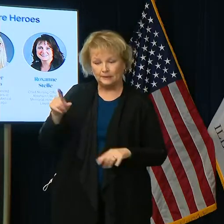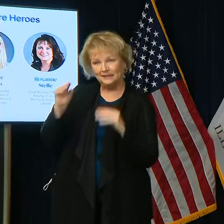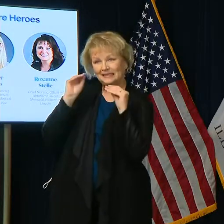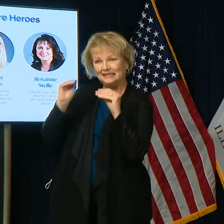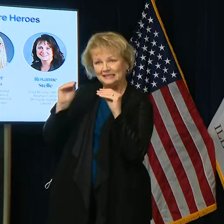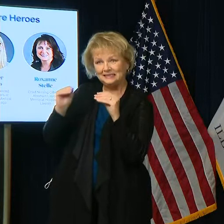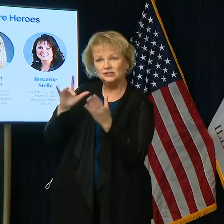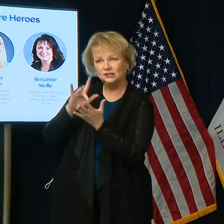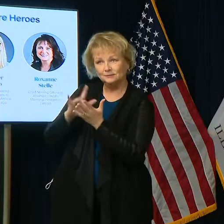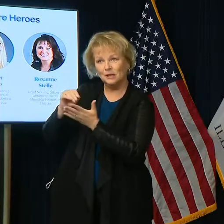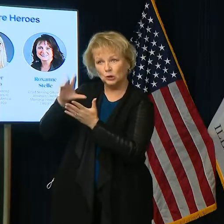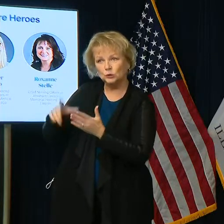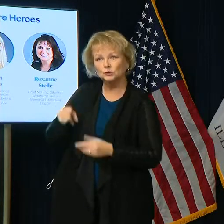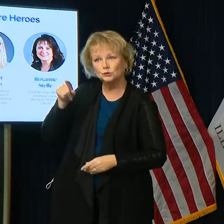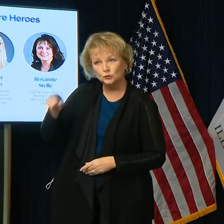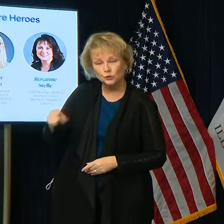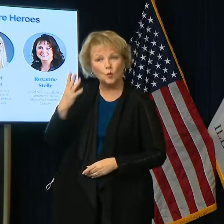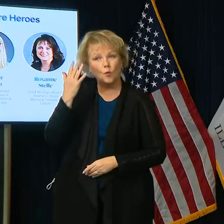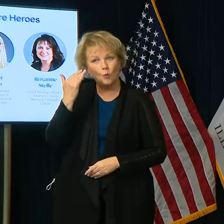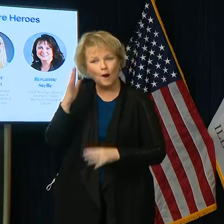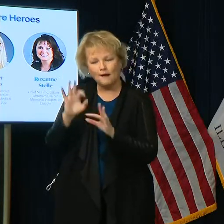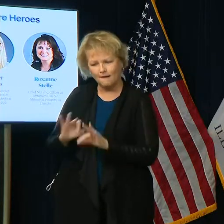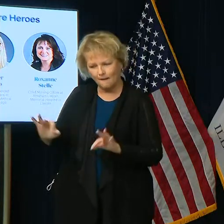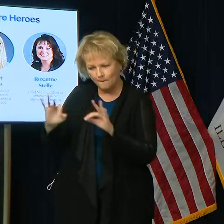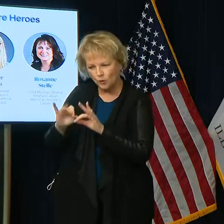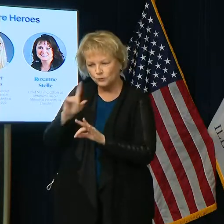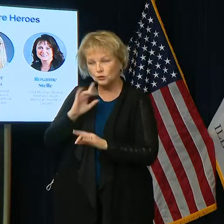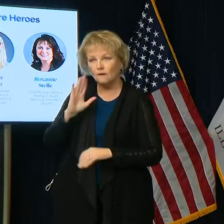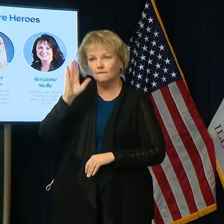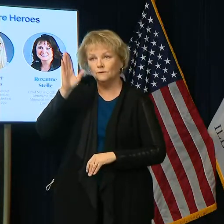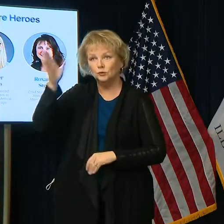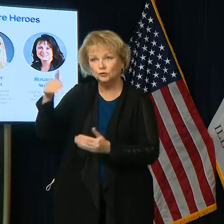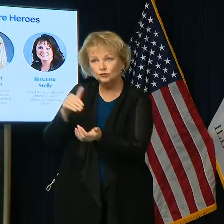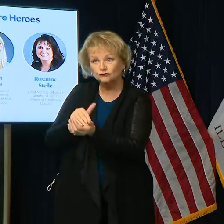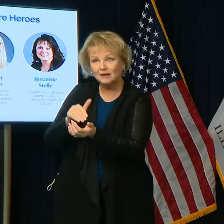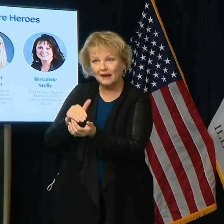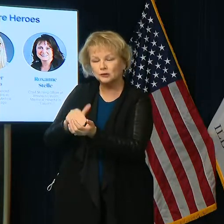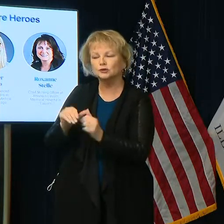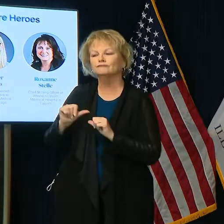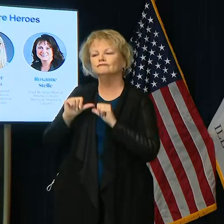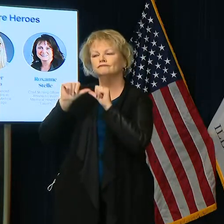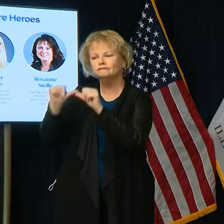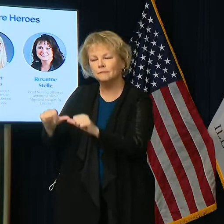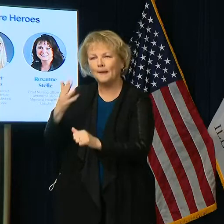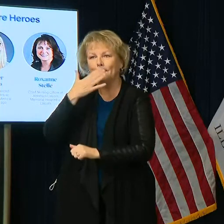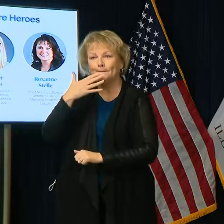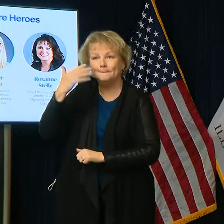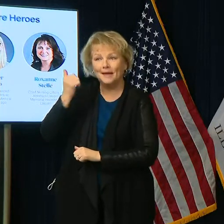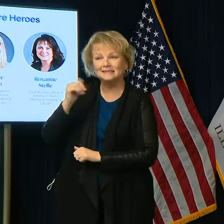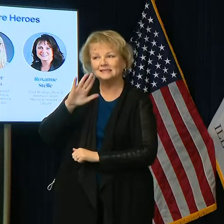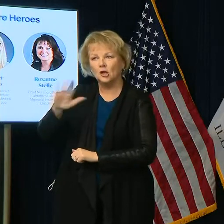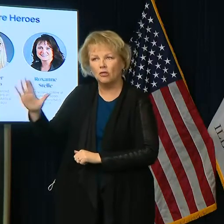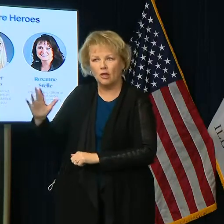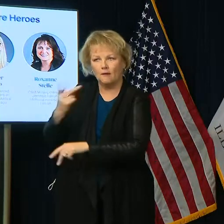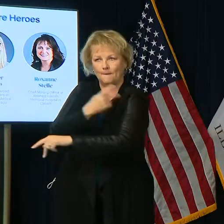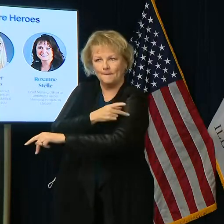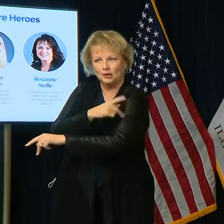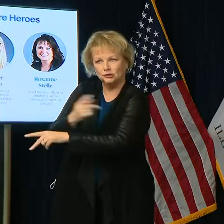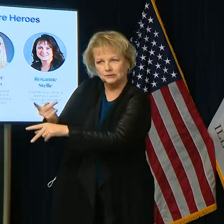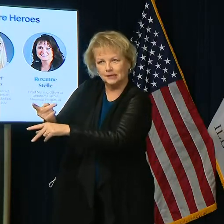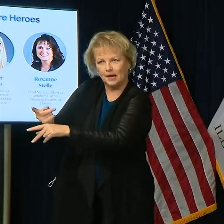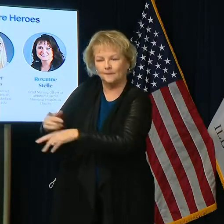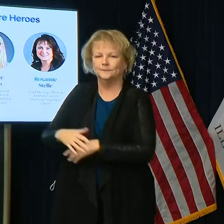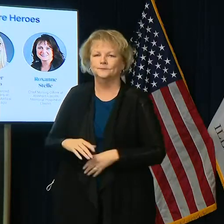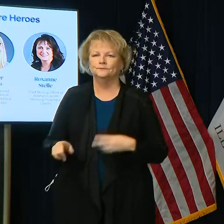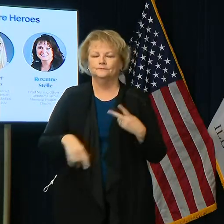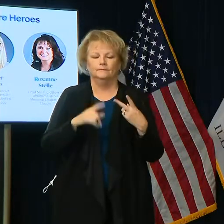medical students, ensuring that the next generation of doctors can provide their patients with the best in care.